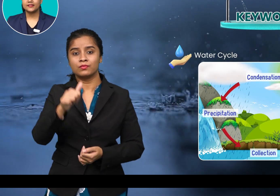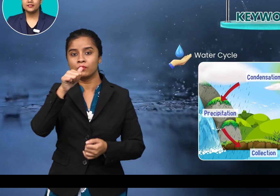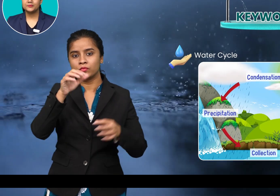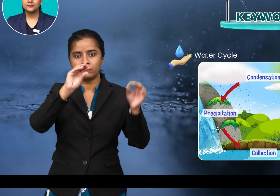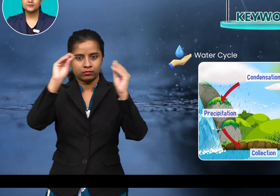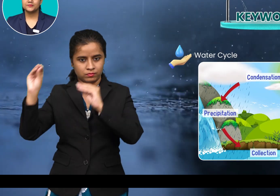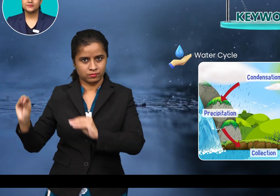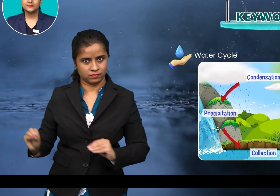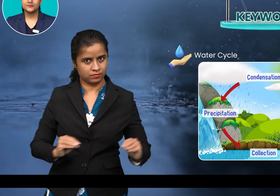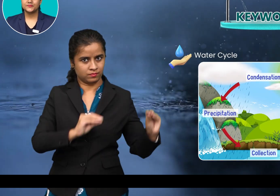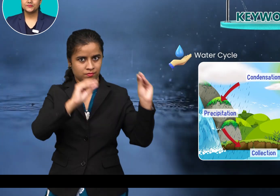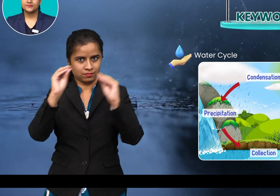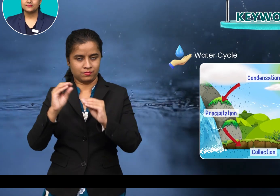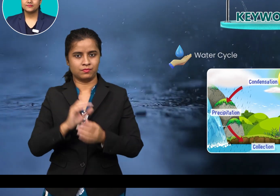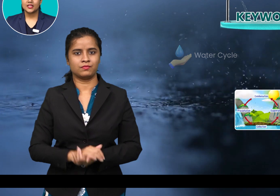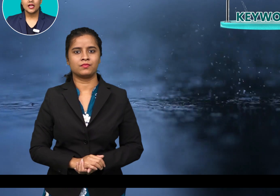water cycle,